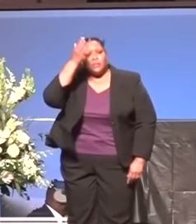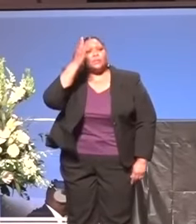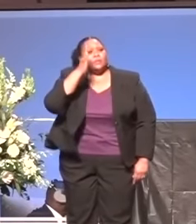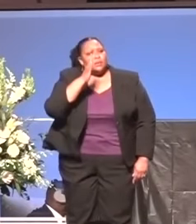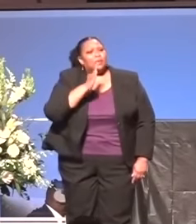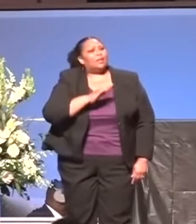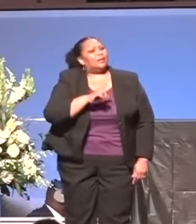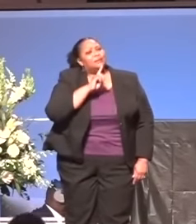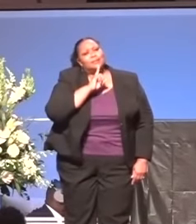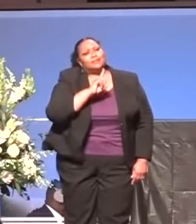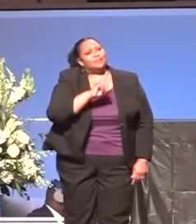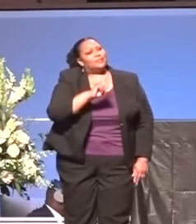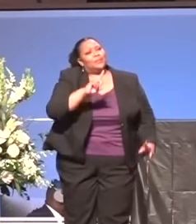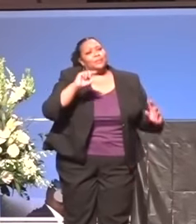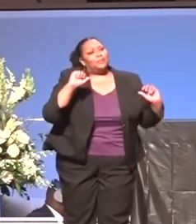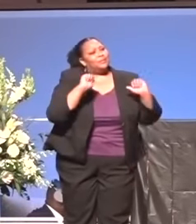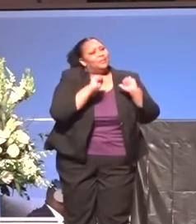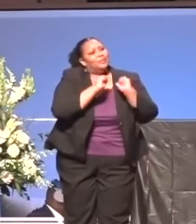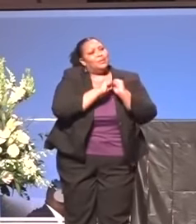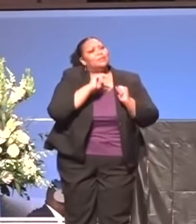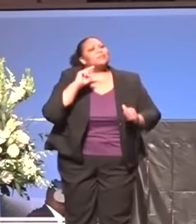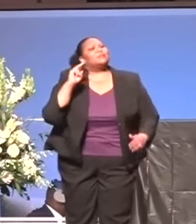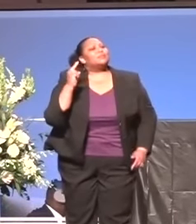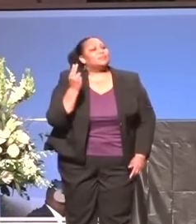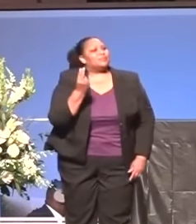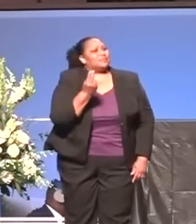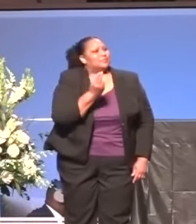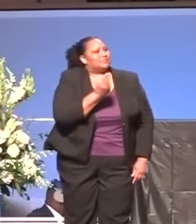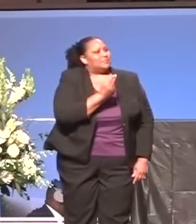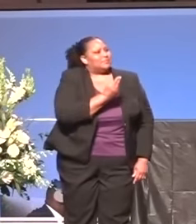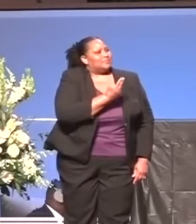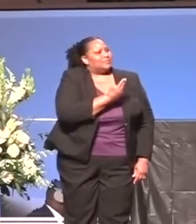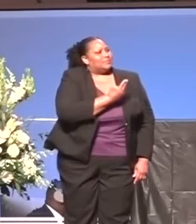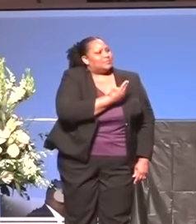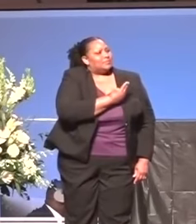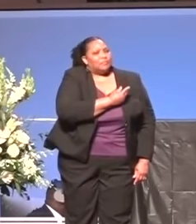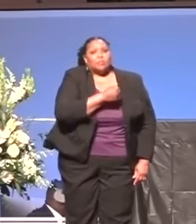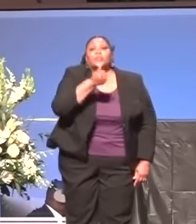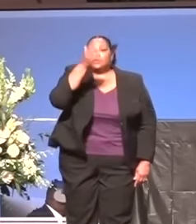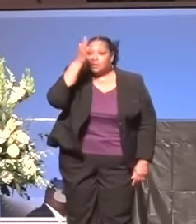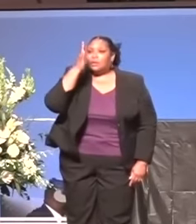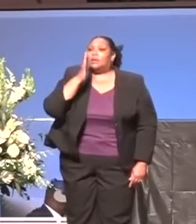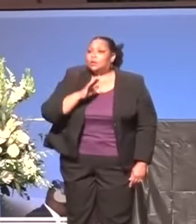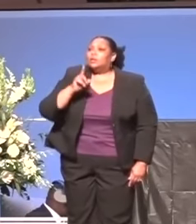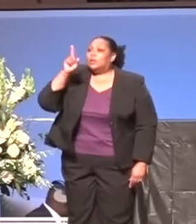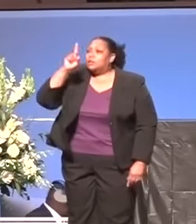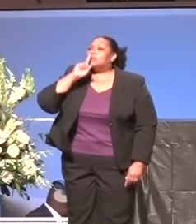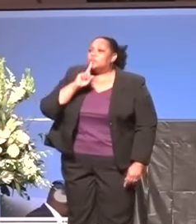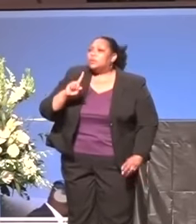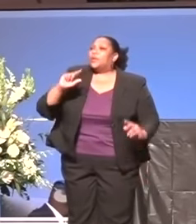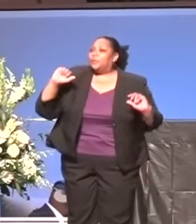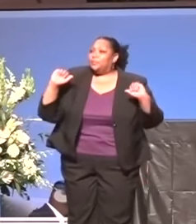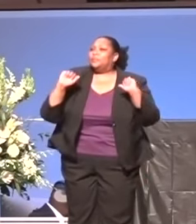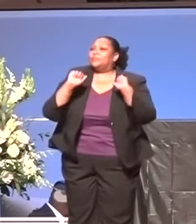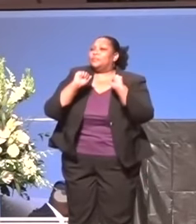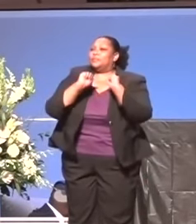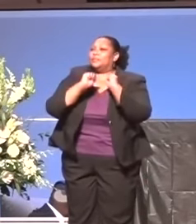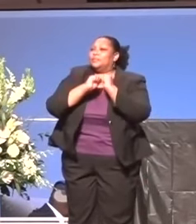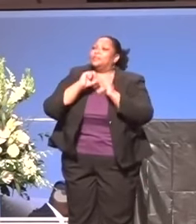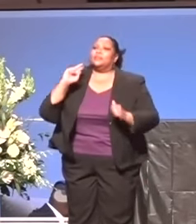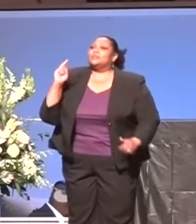God is with us. God is